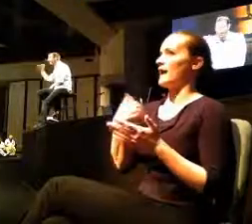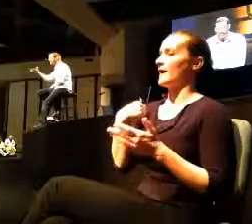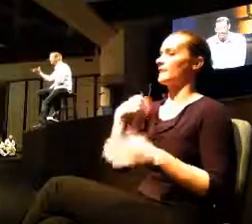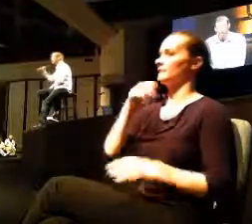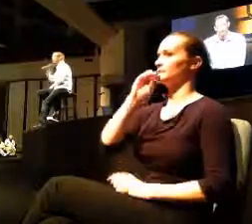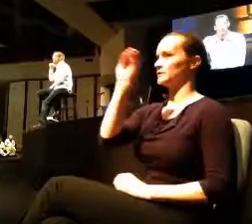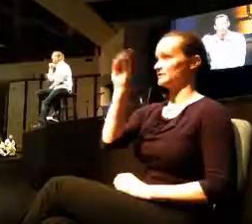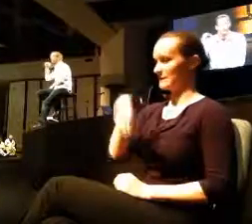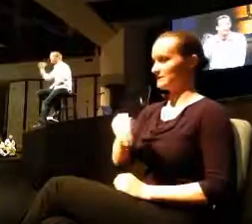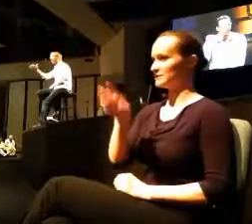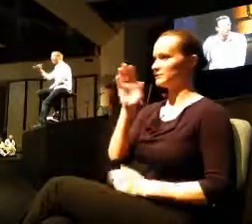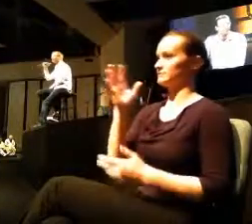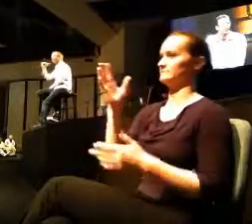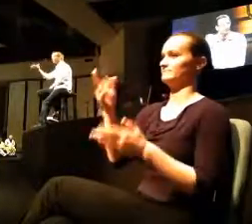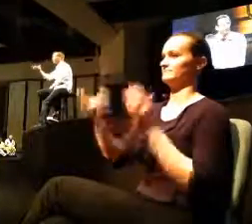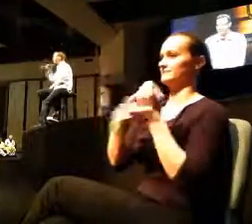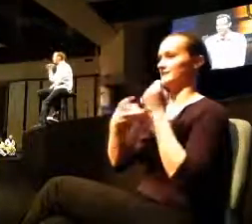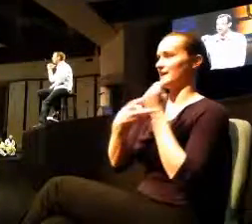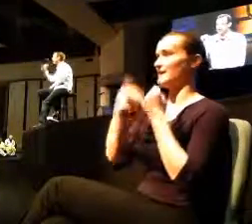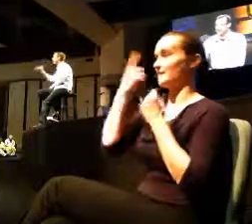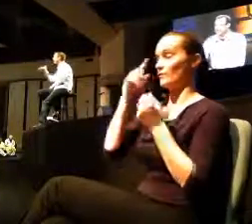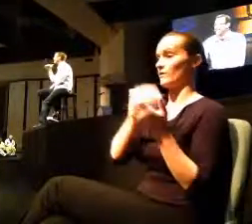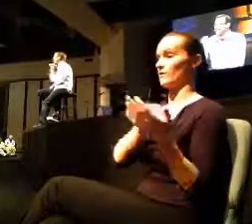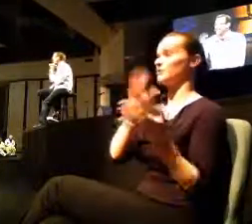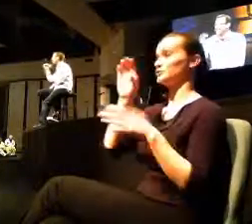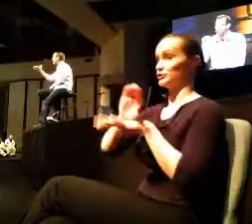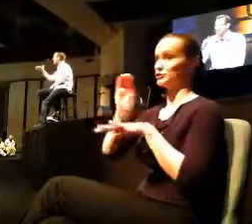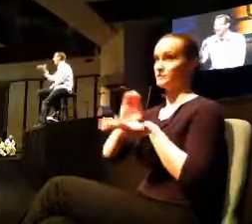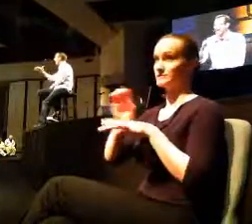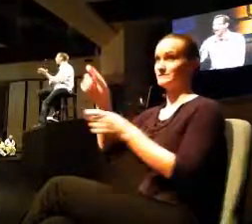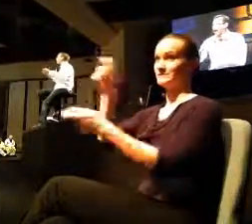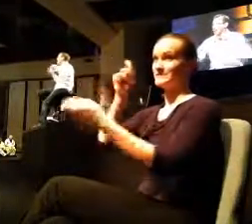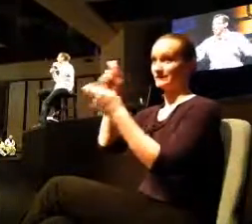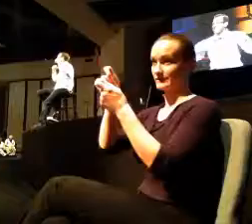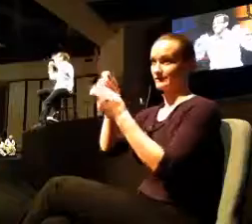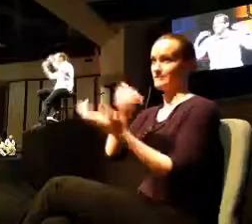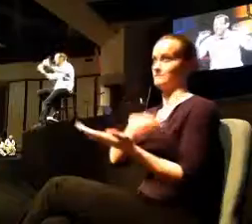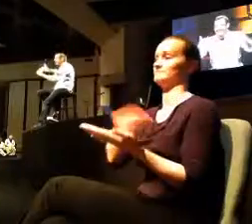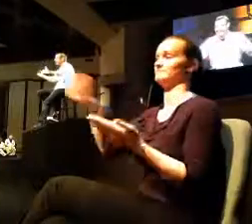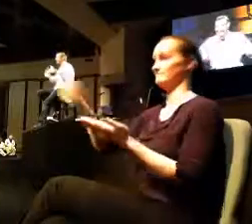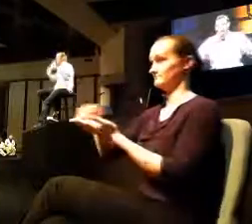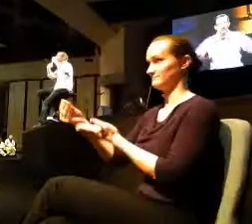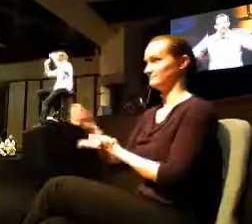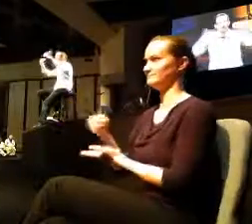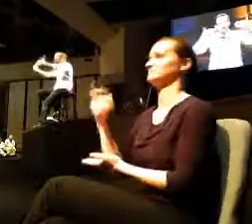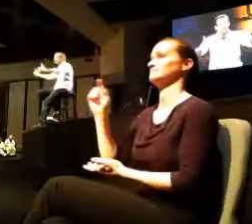I will continue to put it to this so that week in and week out, it